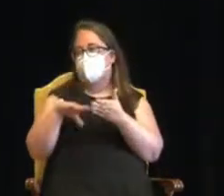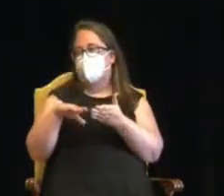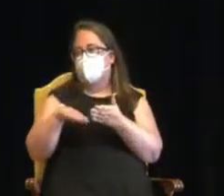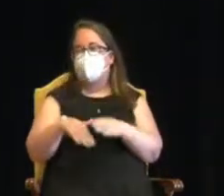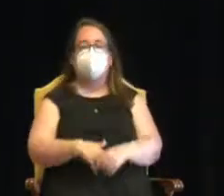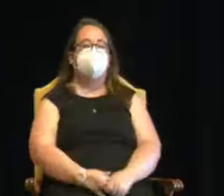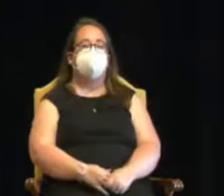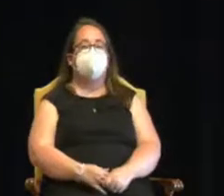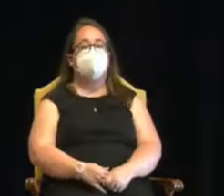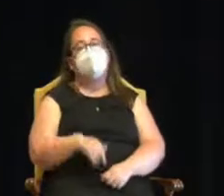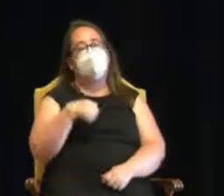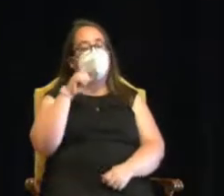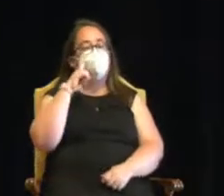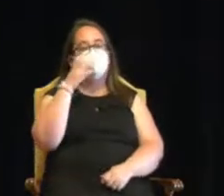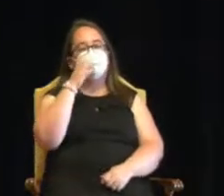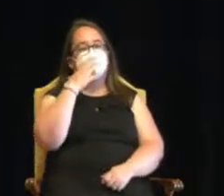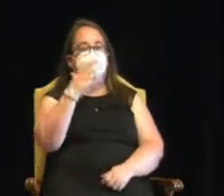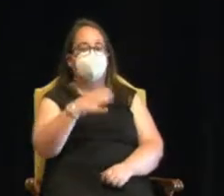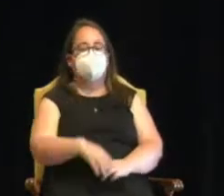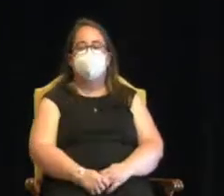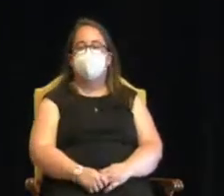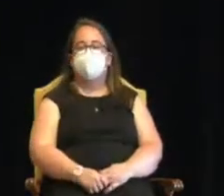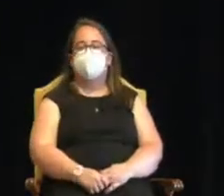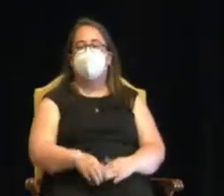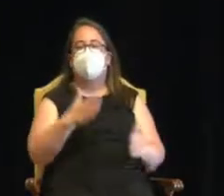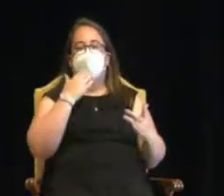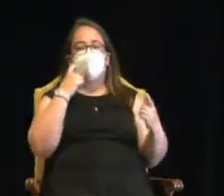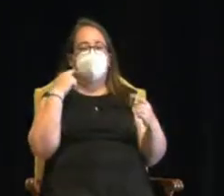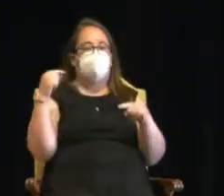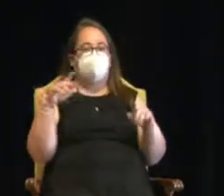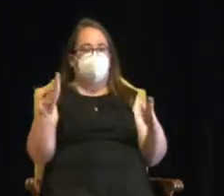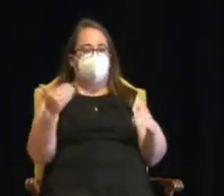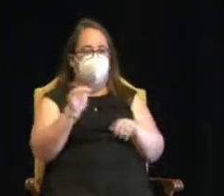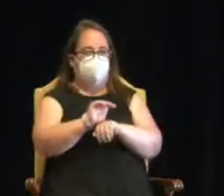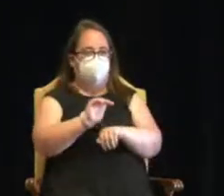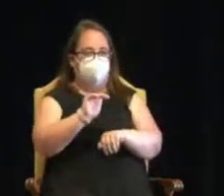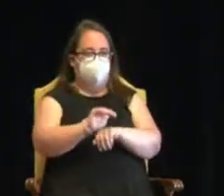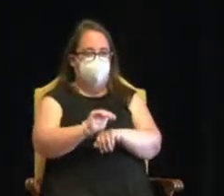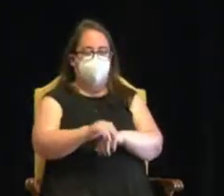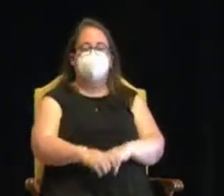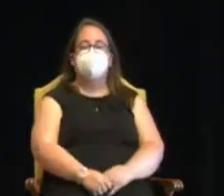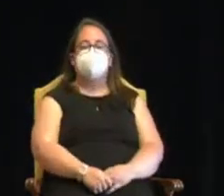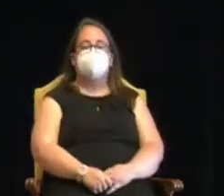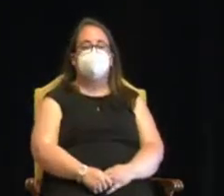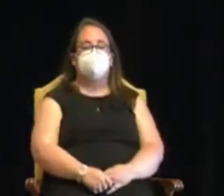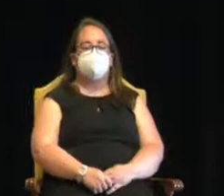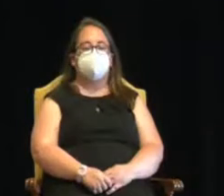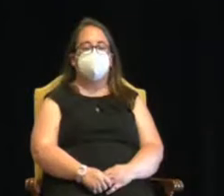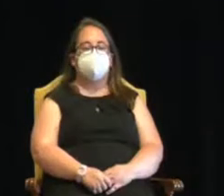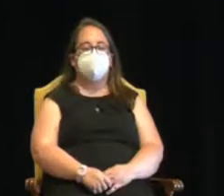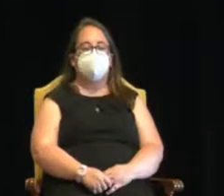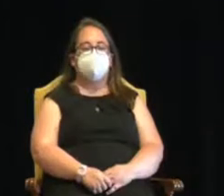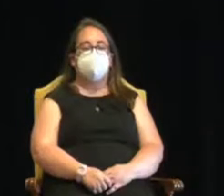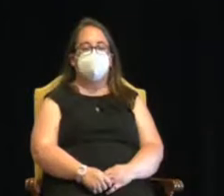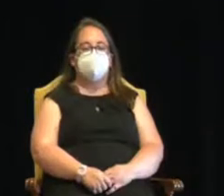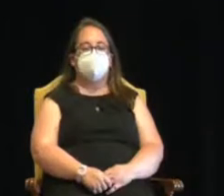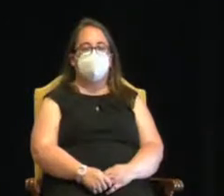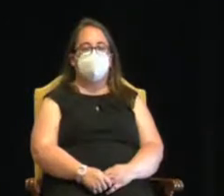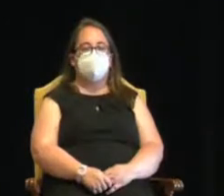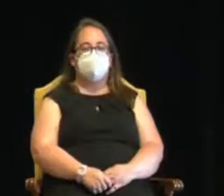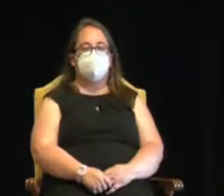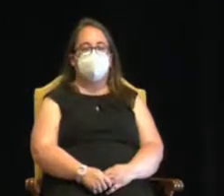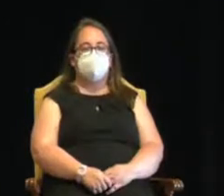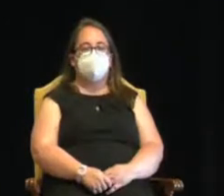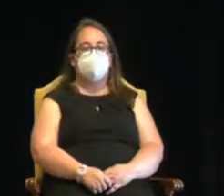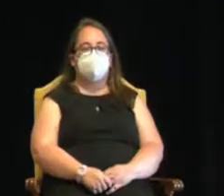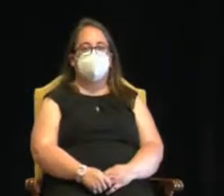That's a good excuse. I thought so. I thought that was a pretty good one. Thank y'all for coming out tonight. You know, I've been pretty